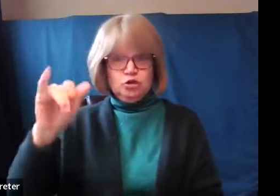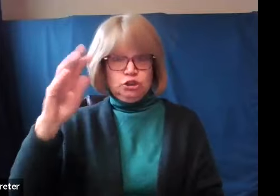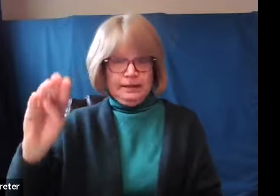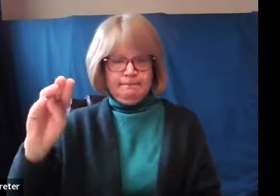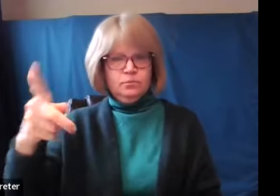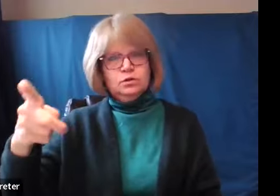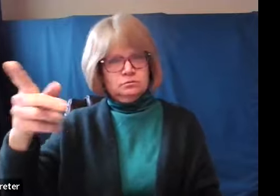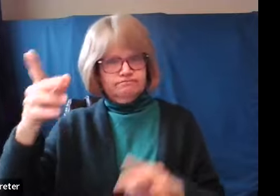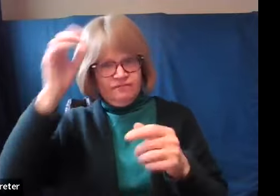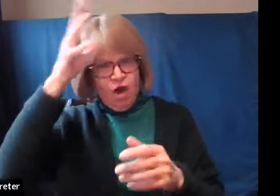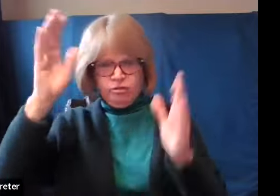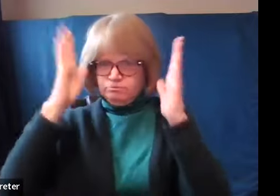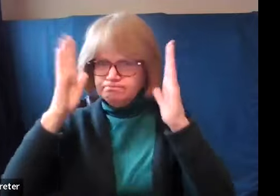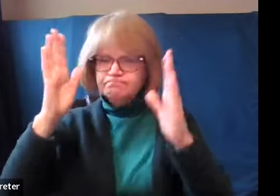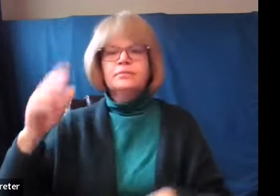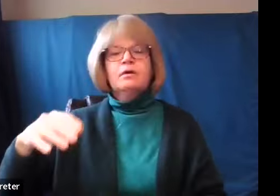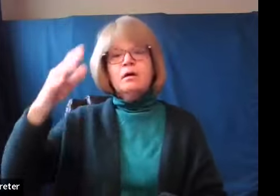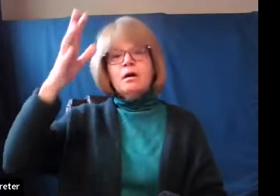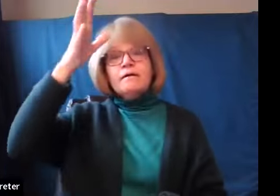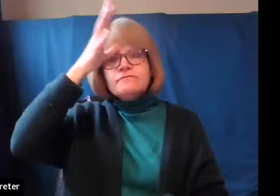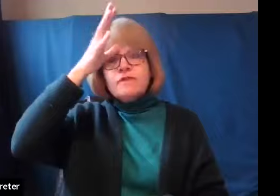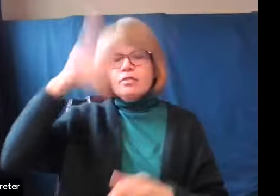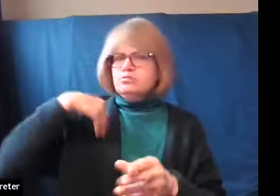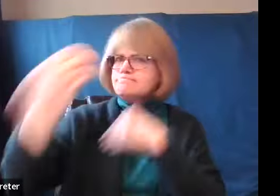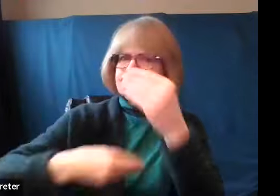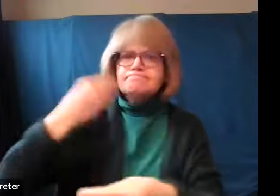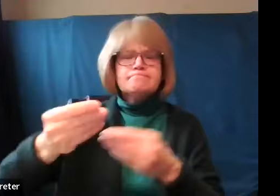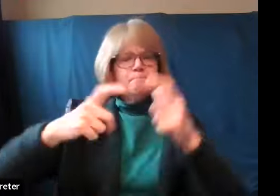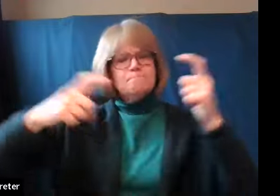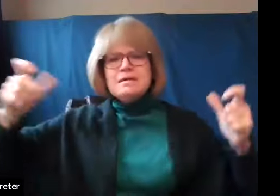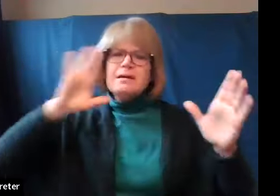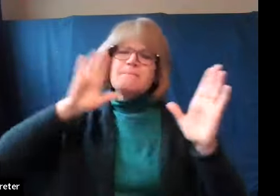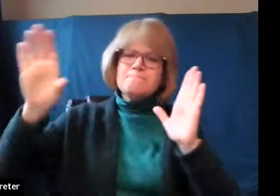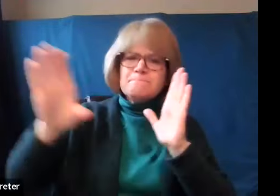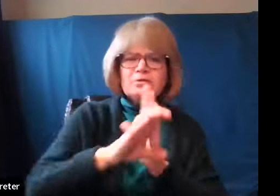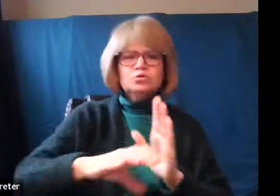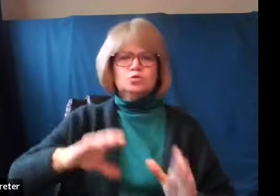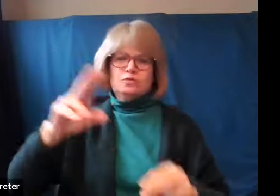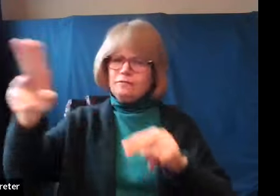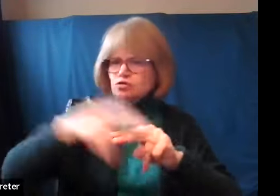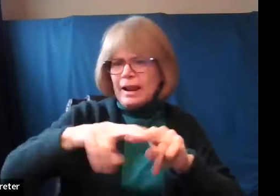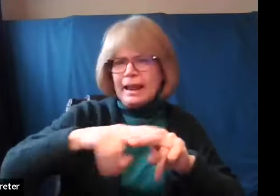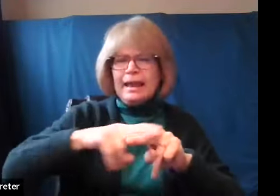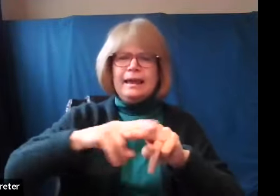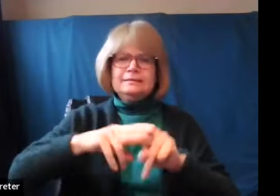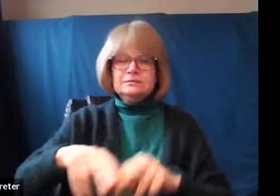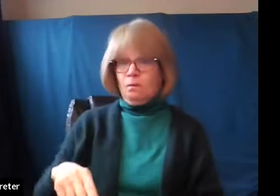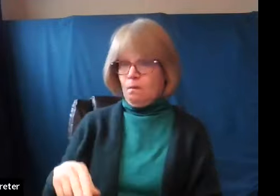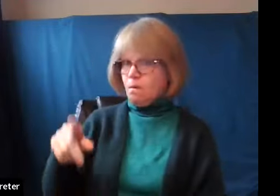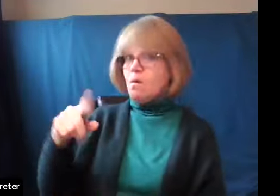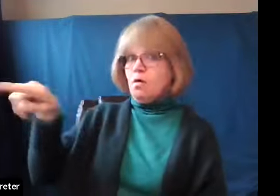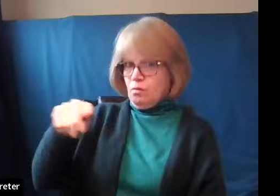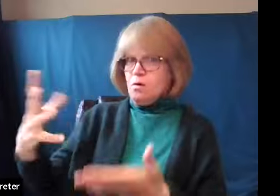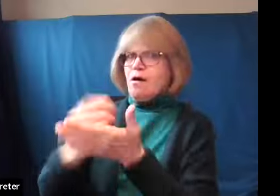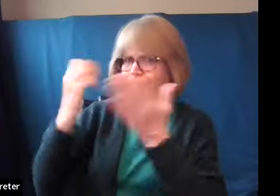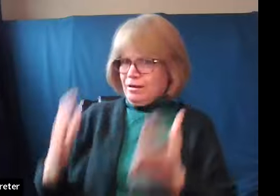Jim became the giddy recipient of poster-sized color pictures of steam-belching locomotives that are in great demand among